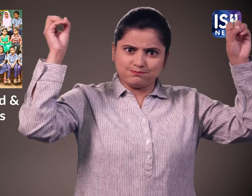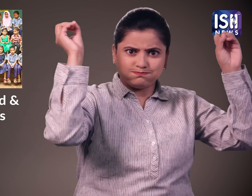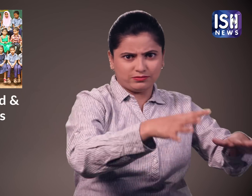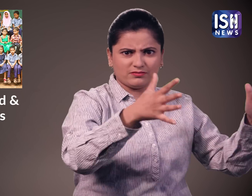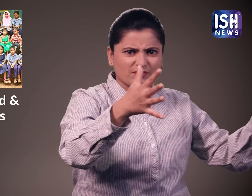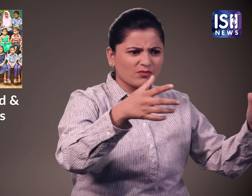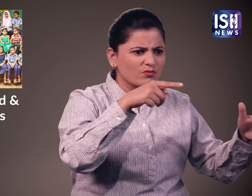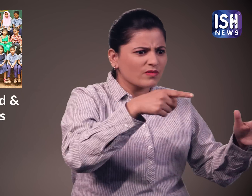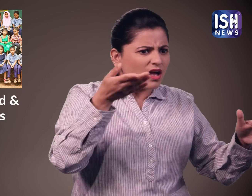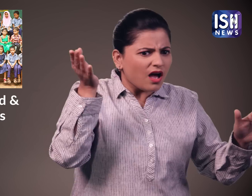bones landed there.